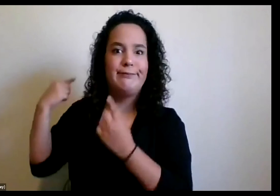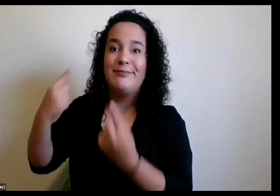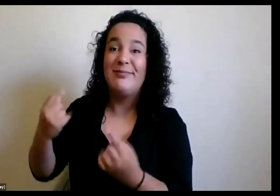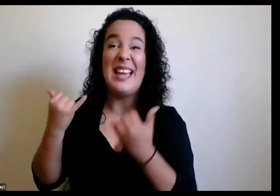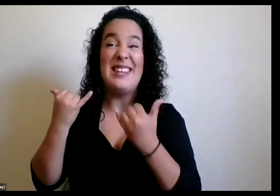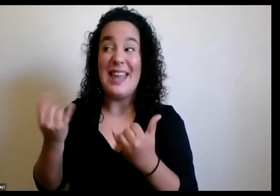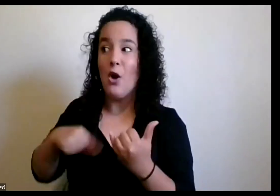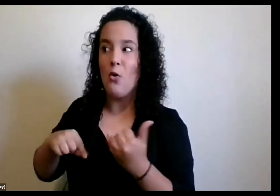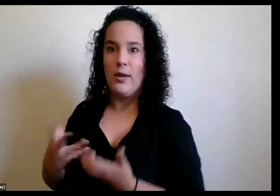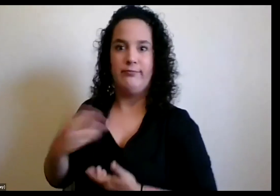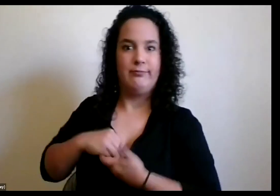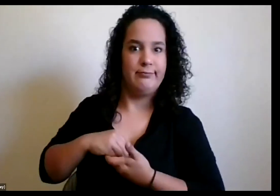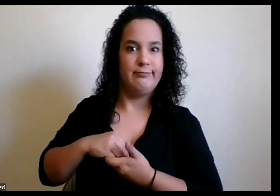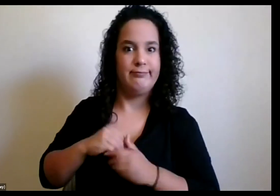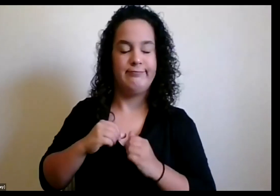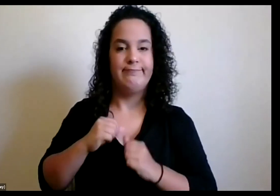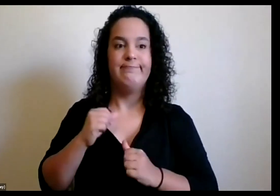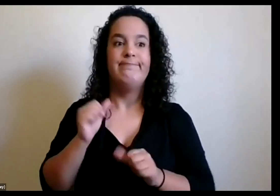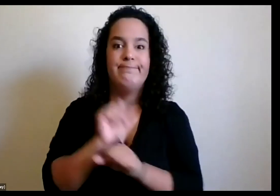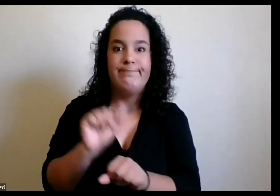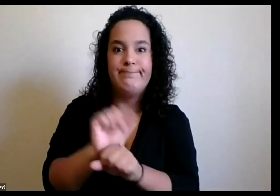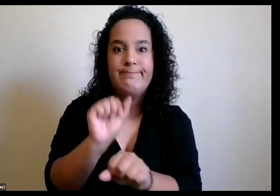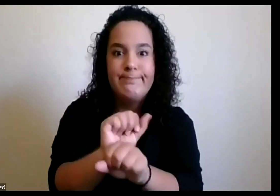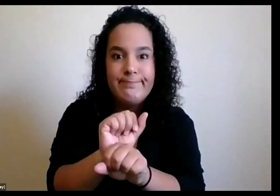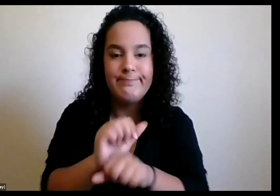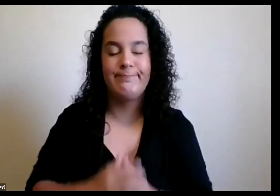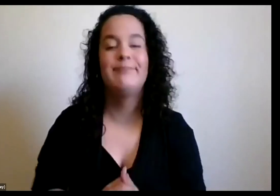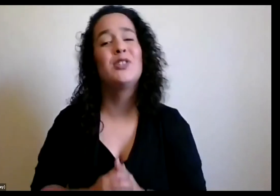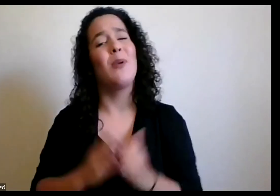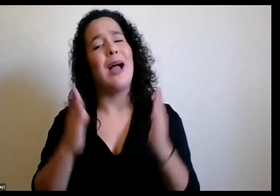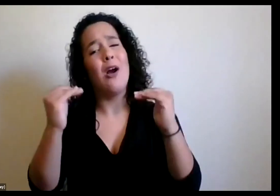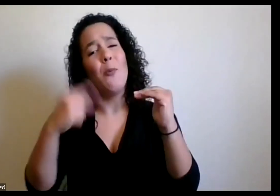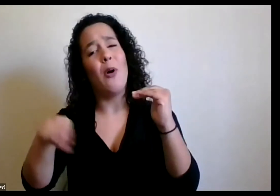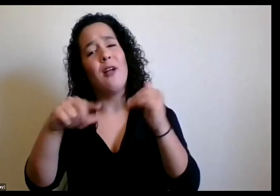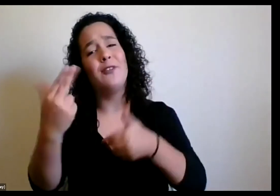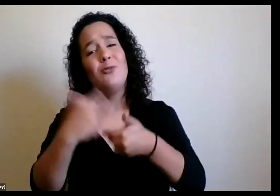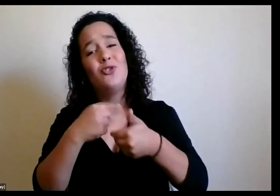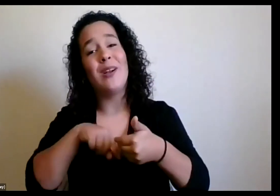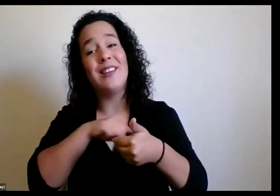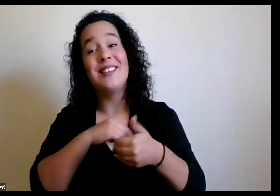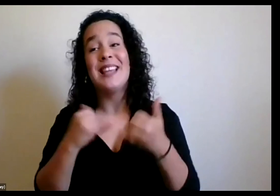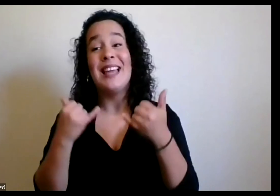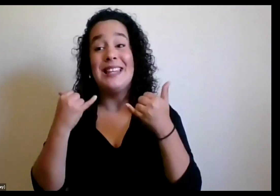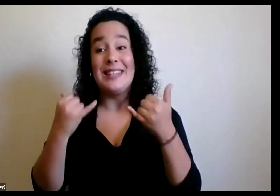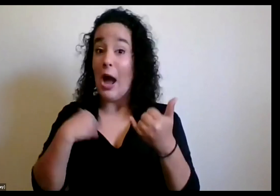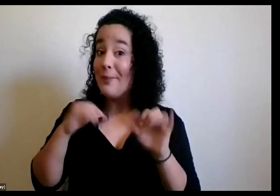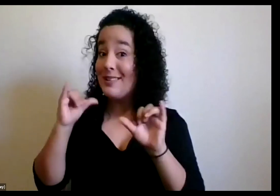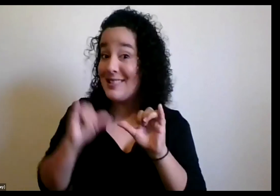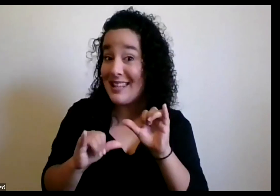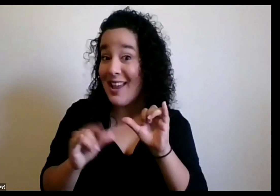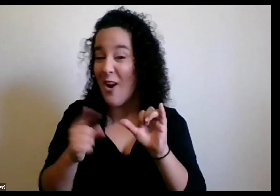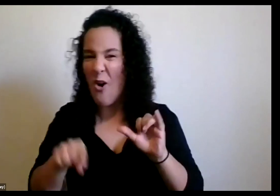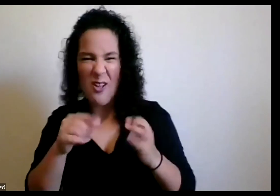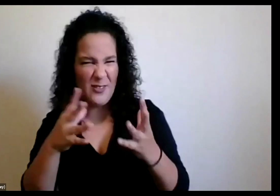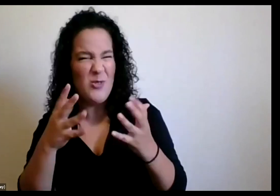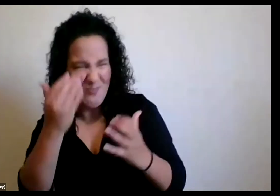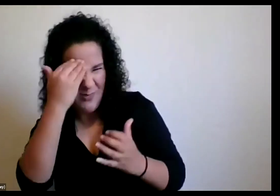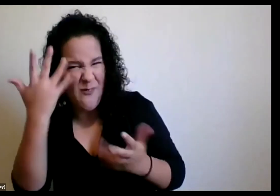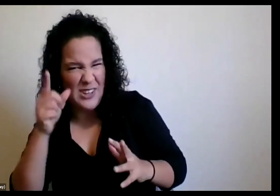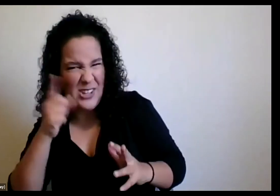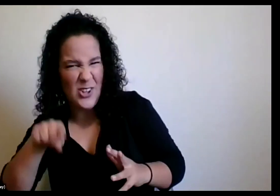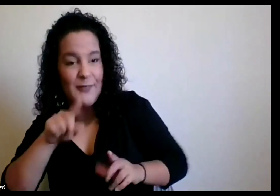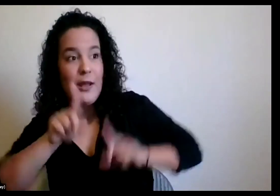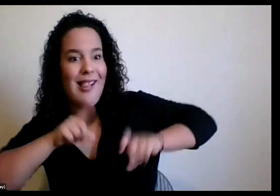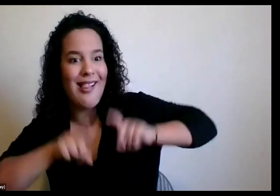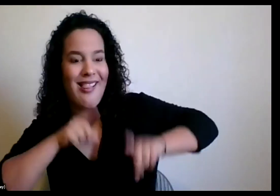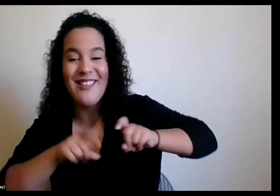all of you. So I hope you'll join us there. And so with that, I'm going to hang around for Q&A. I know there's some really rich conversation happening in the